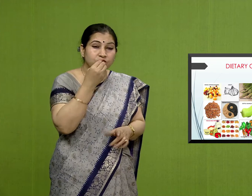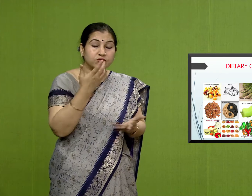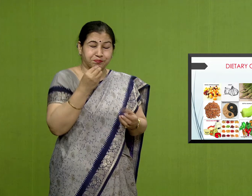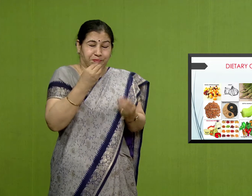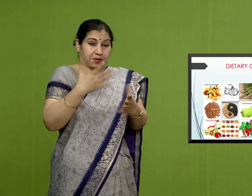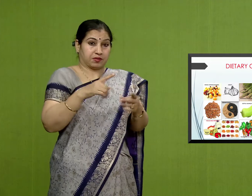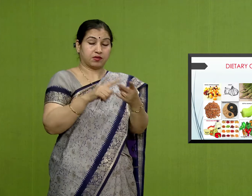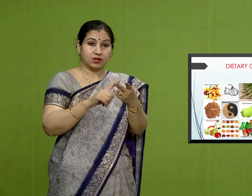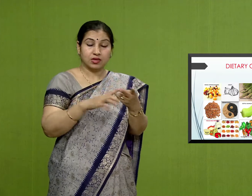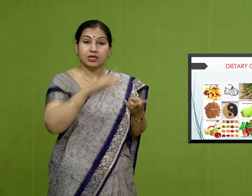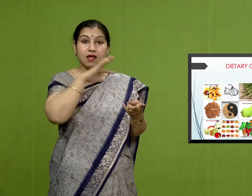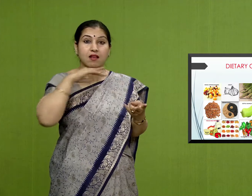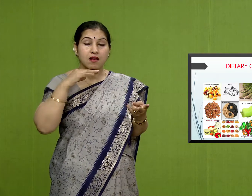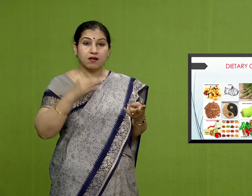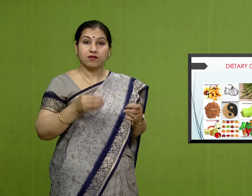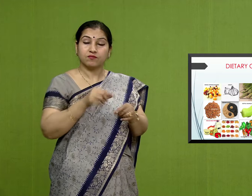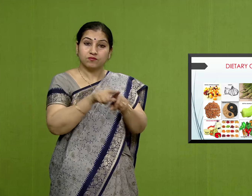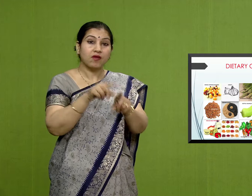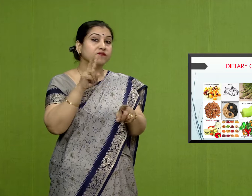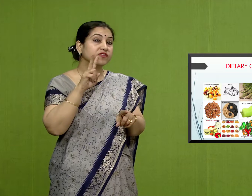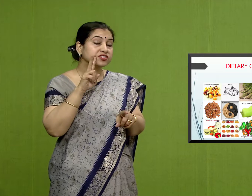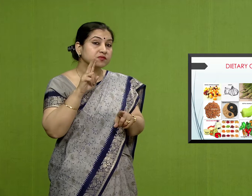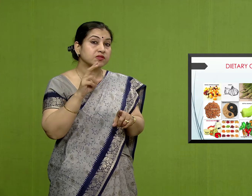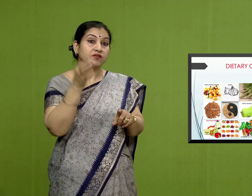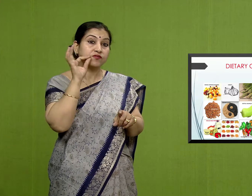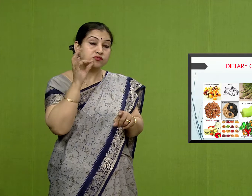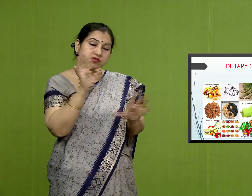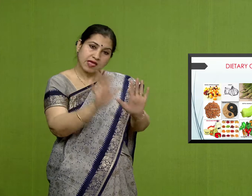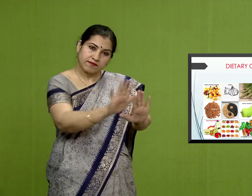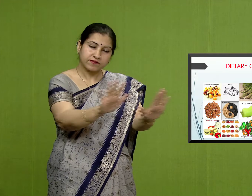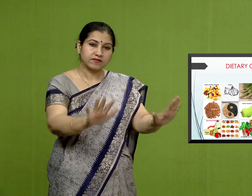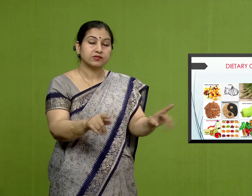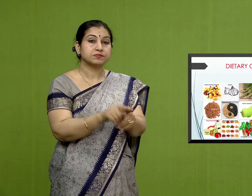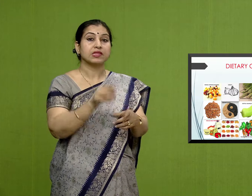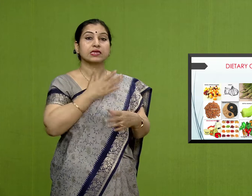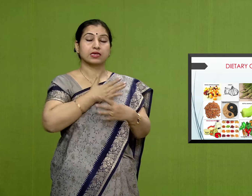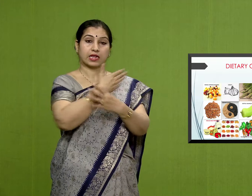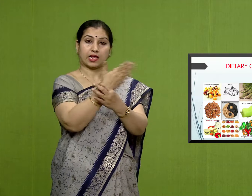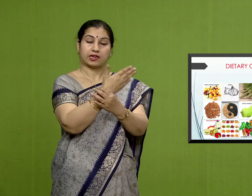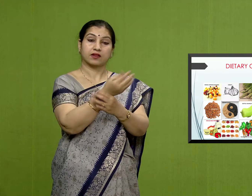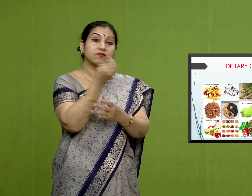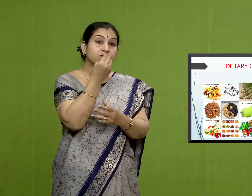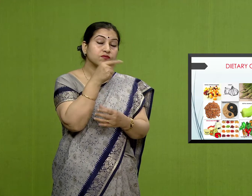fruits and vegetables, and green leafy vegetables